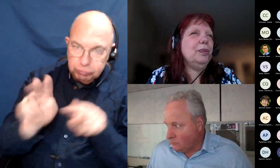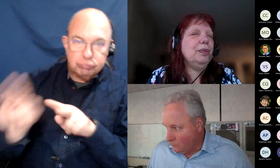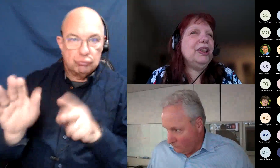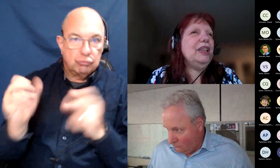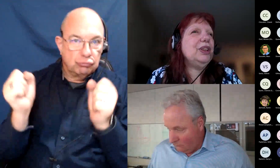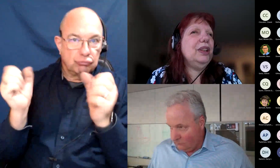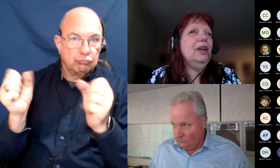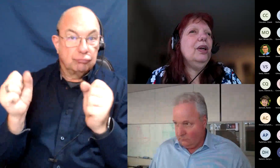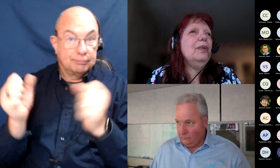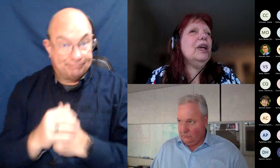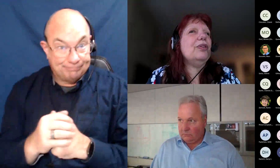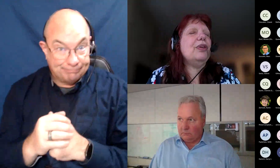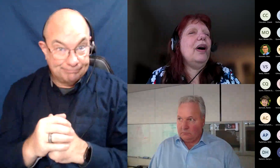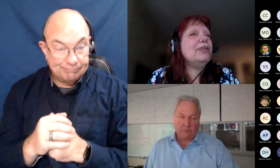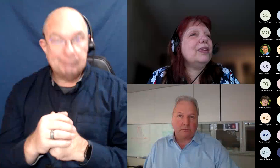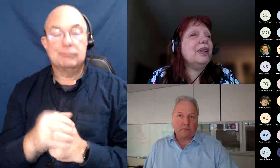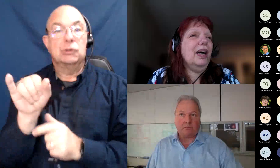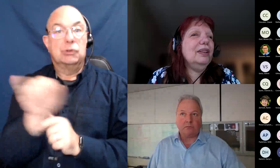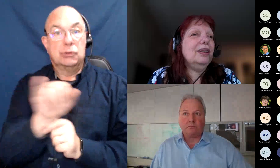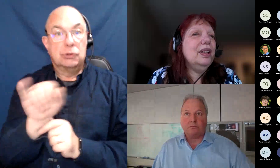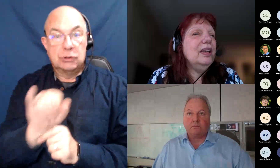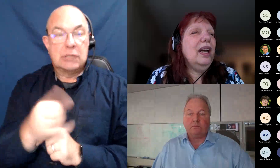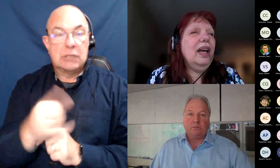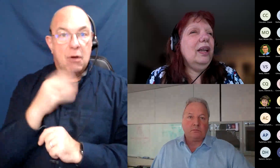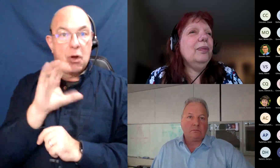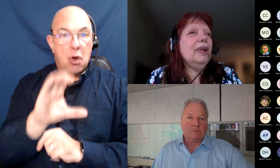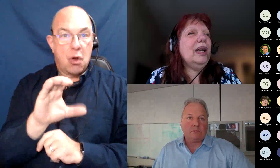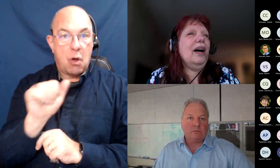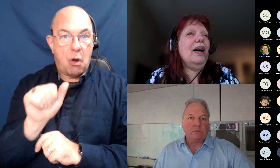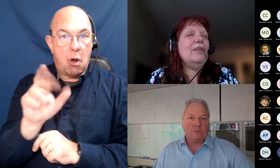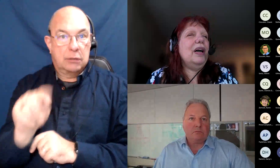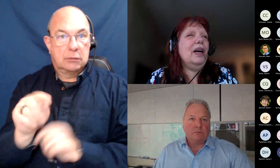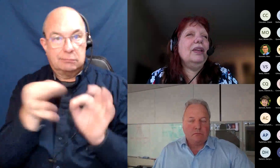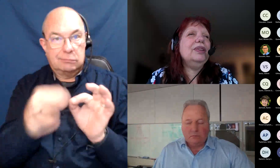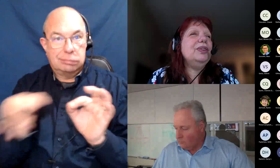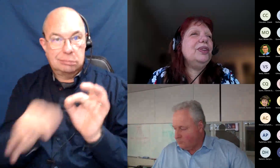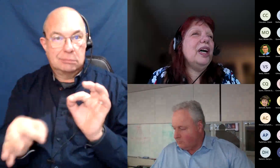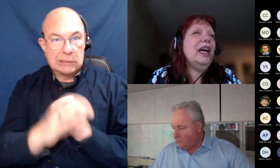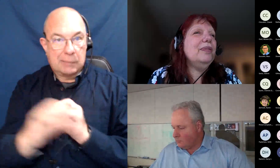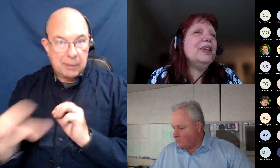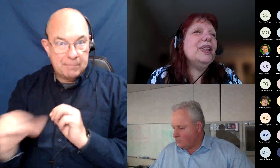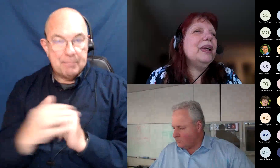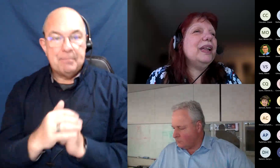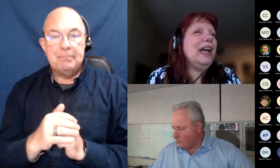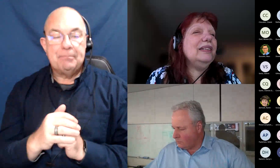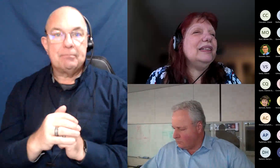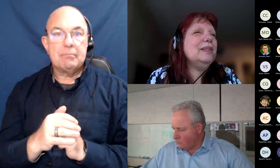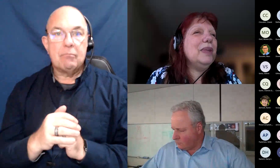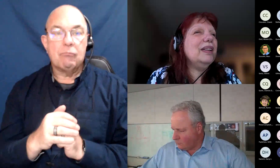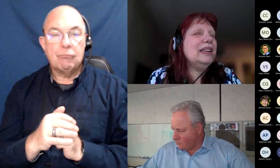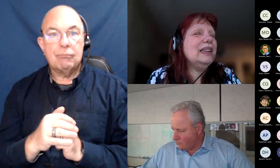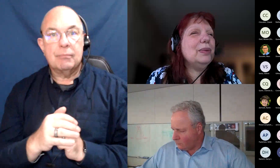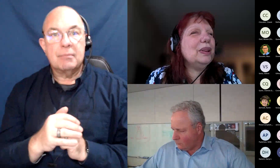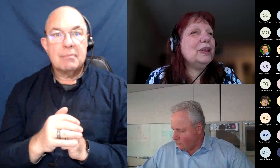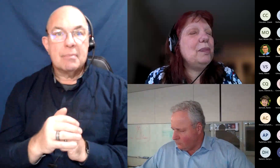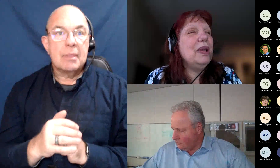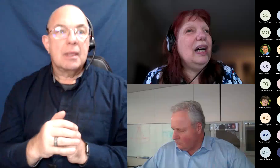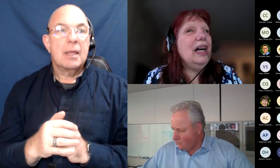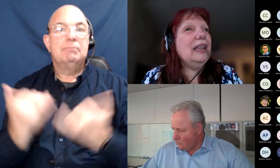their interpretation. We also have CART, and we have done everything we can to make